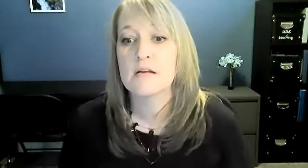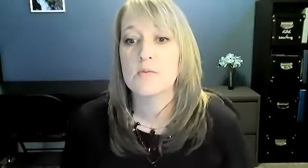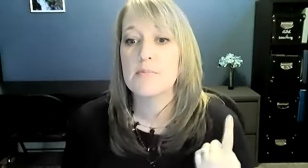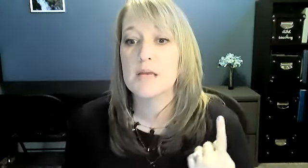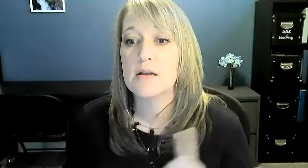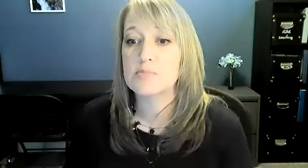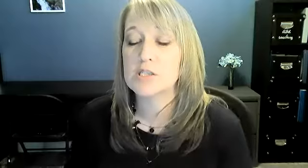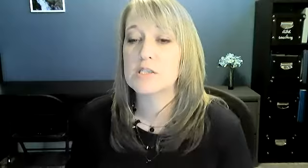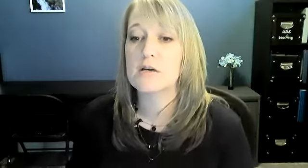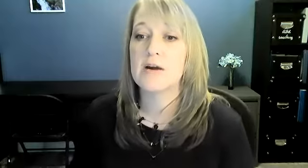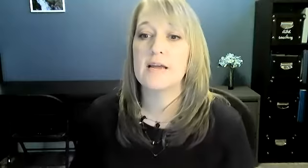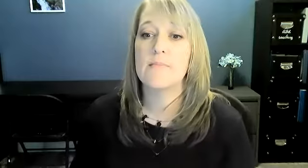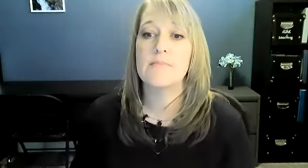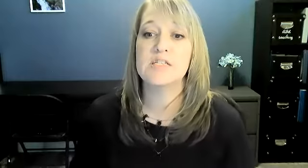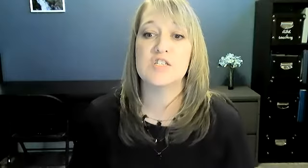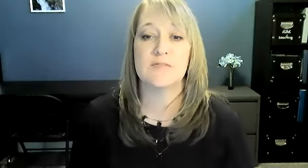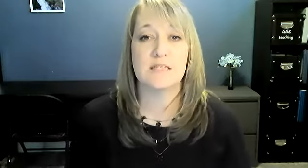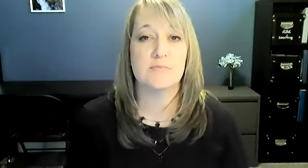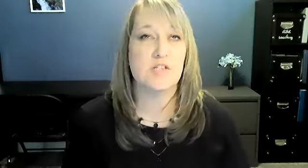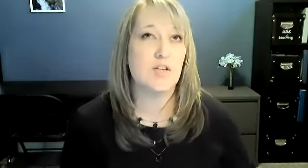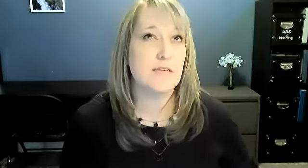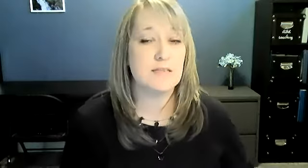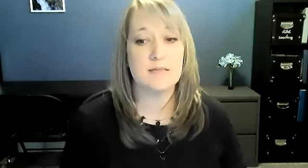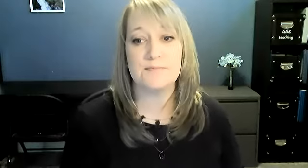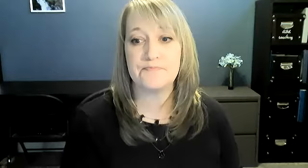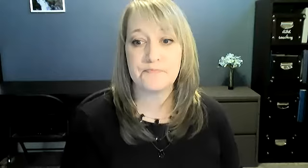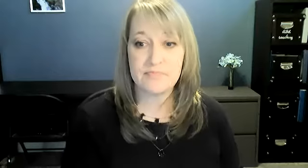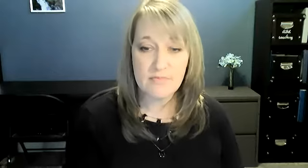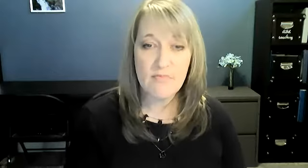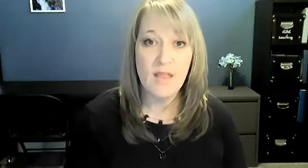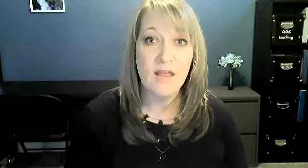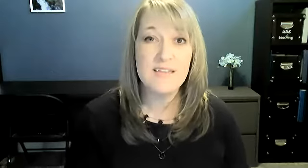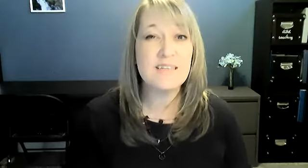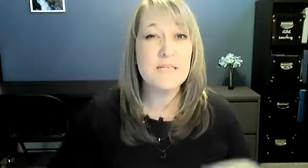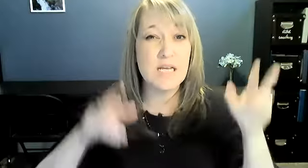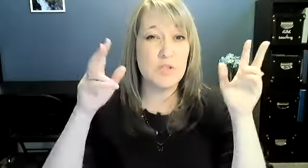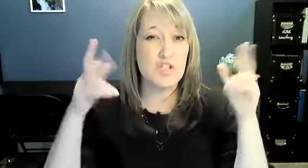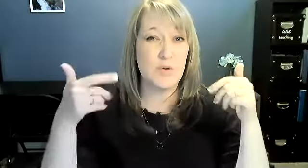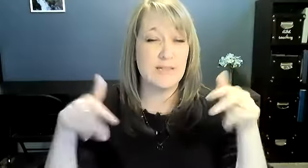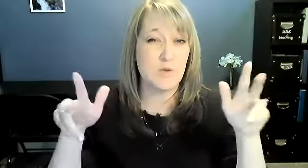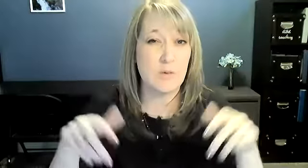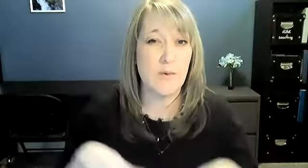With a mean expression. All right, mischievous, mischievous. This can be done with two hands or with one